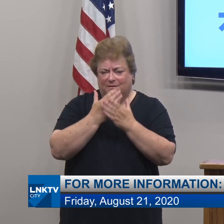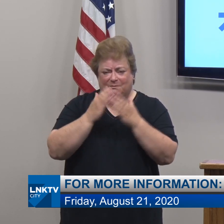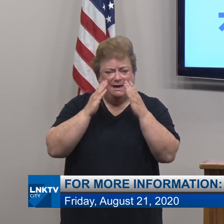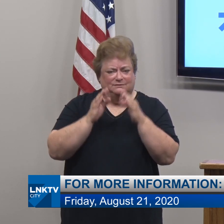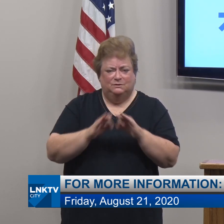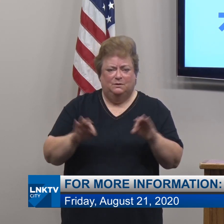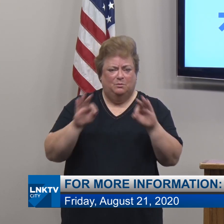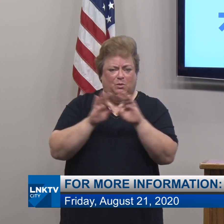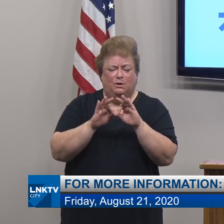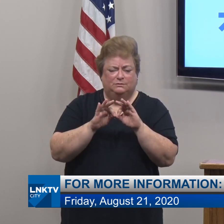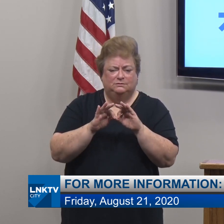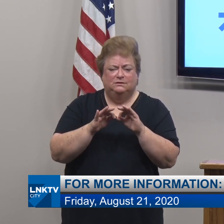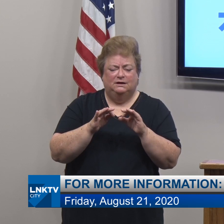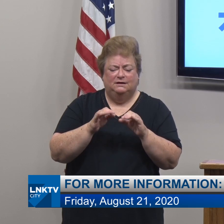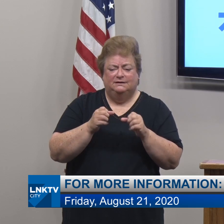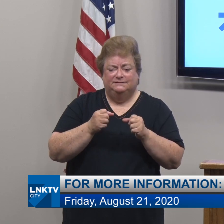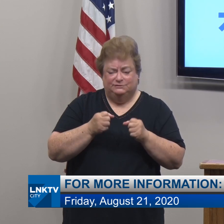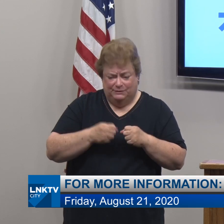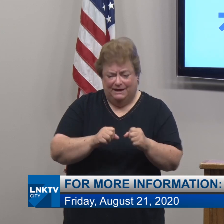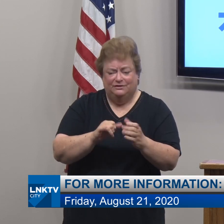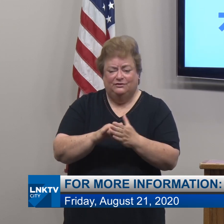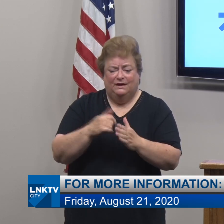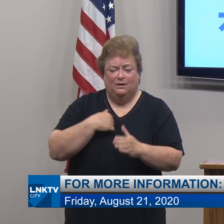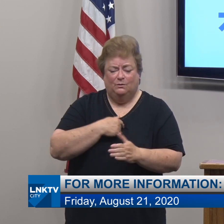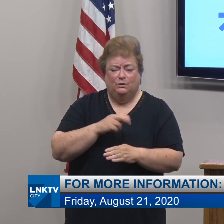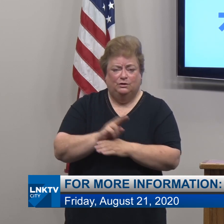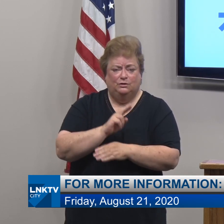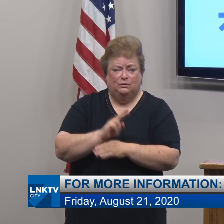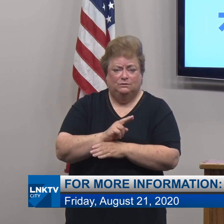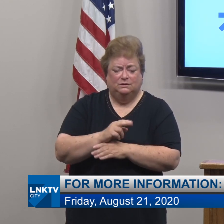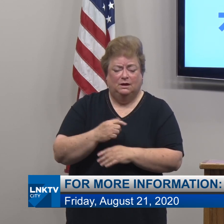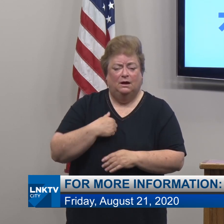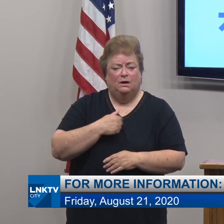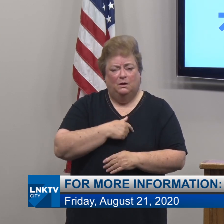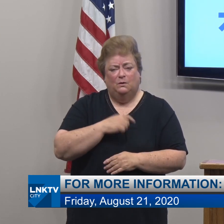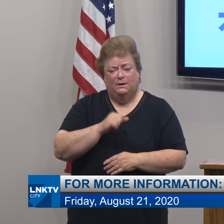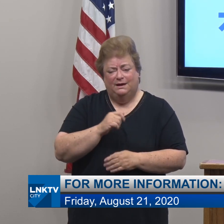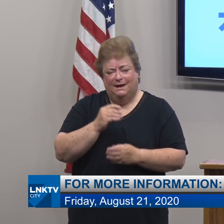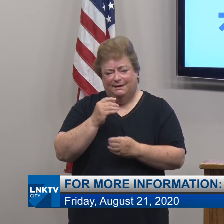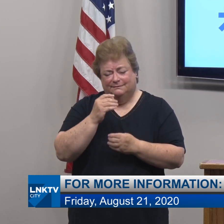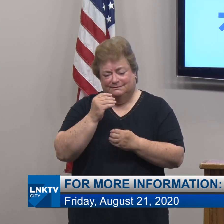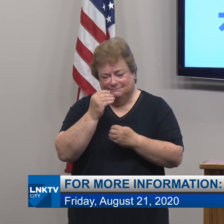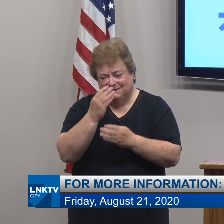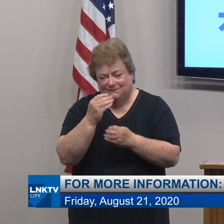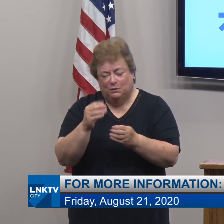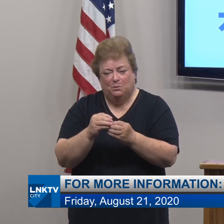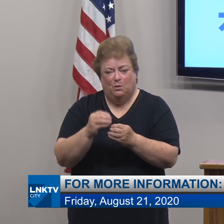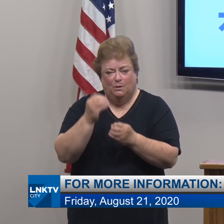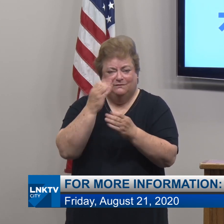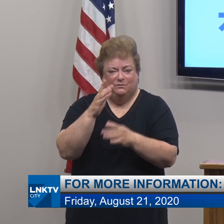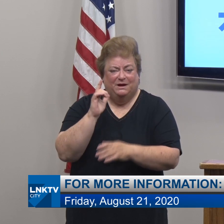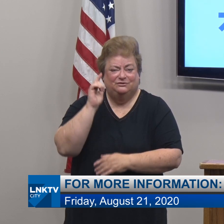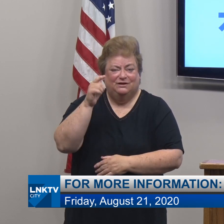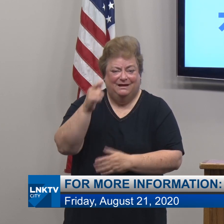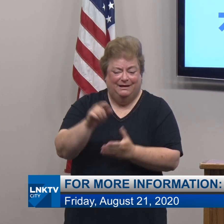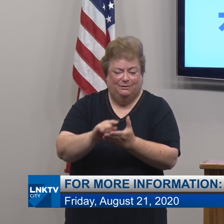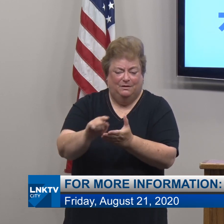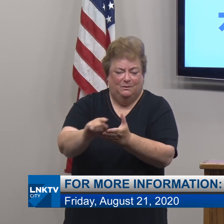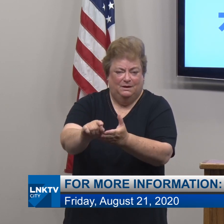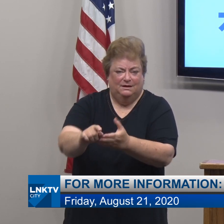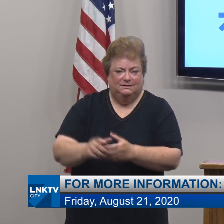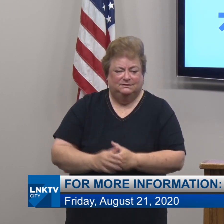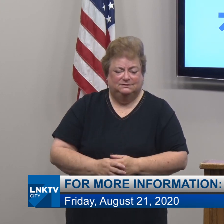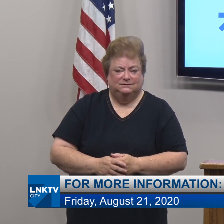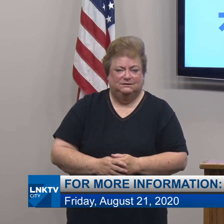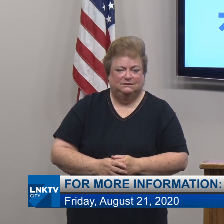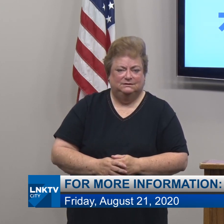strategy that we're utilizing. So we can get back to you with more information in the coming weeks on that. But, you know,